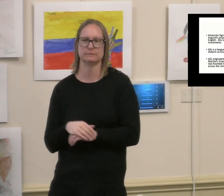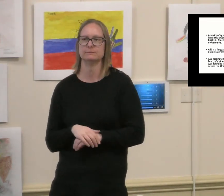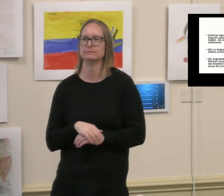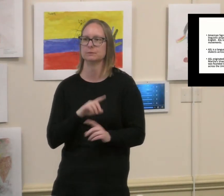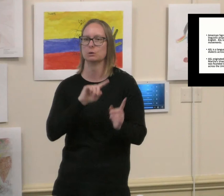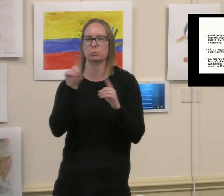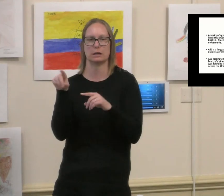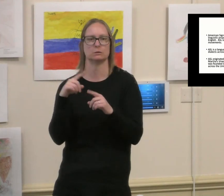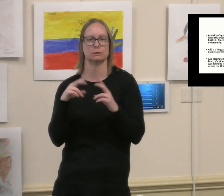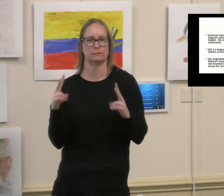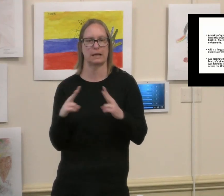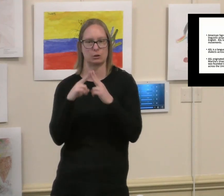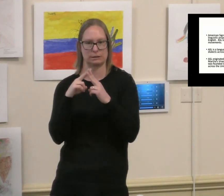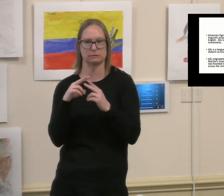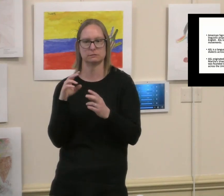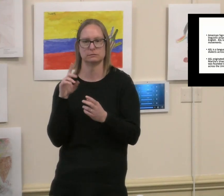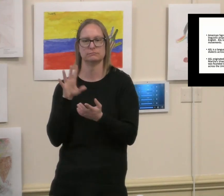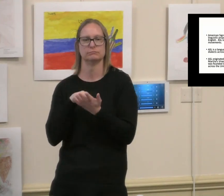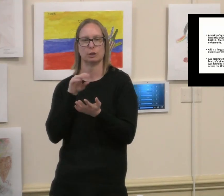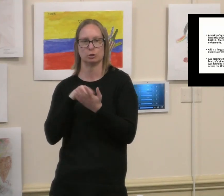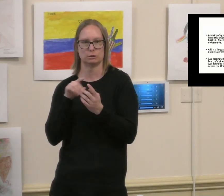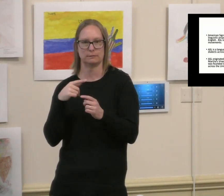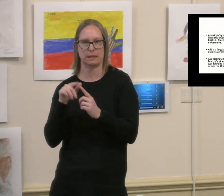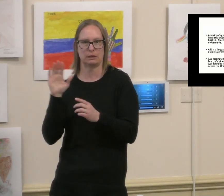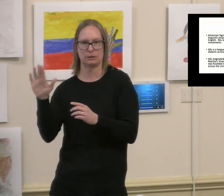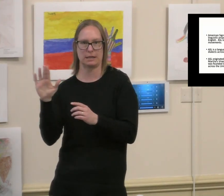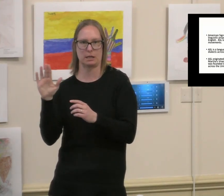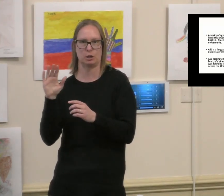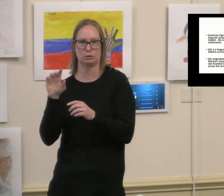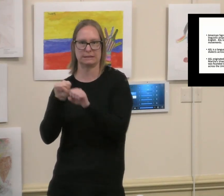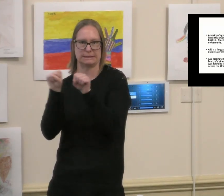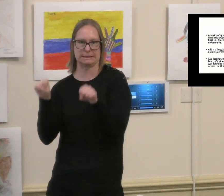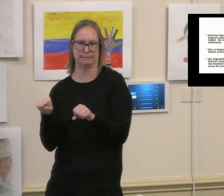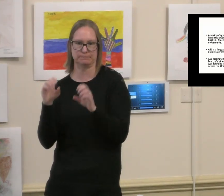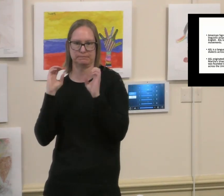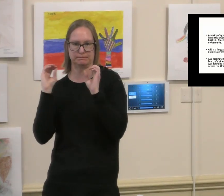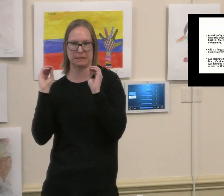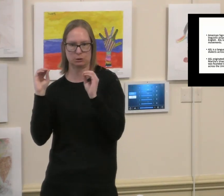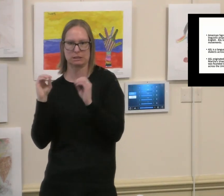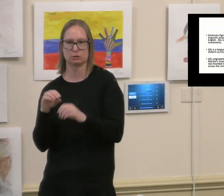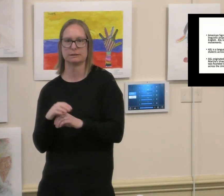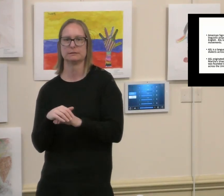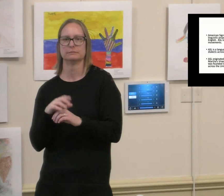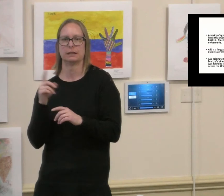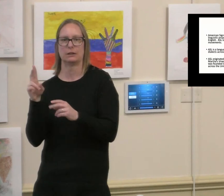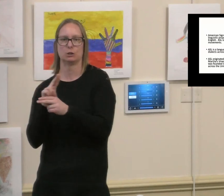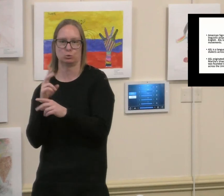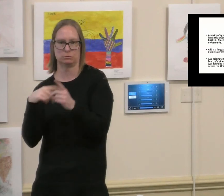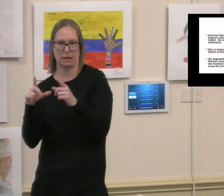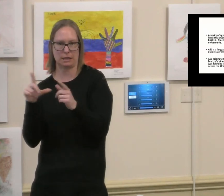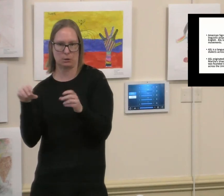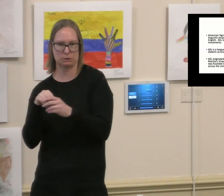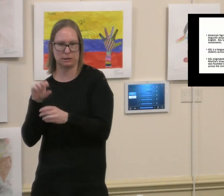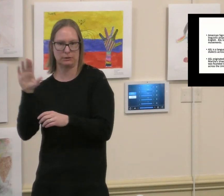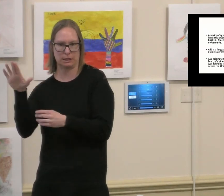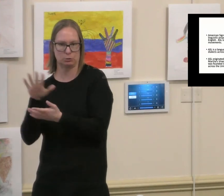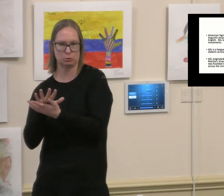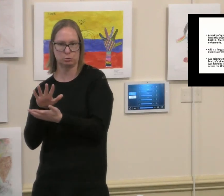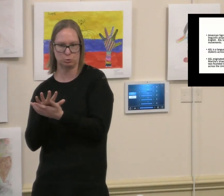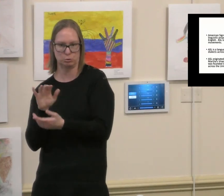historical record of deaf people and how to teach them than the United States does. So he went to Paris, France, and they were